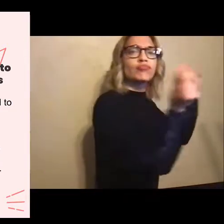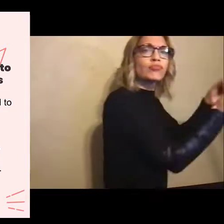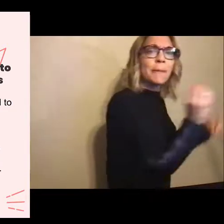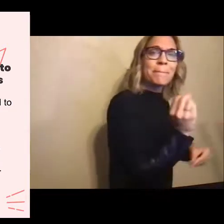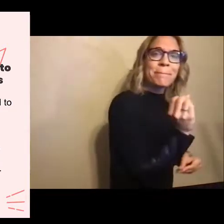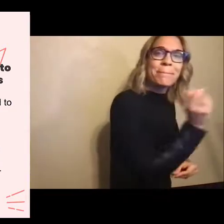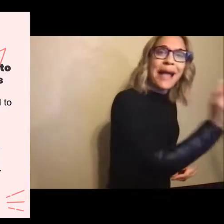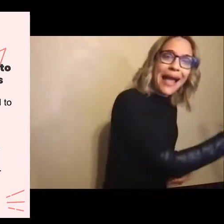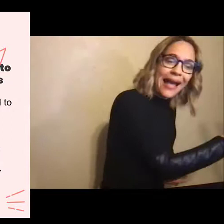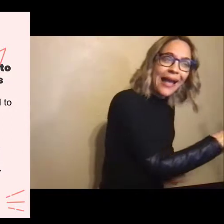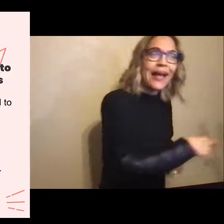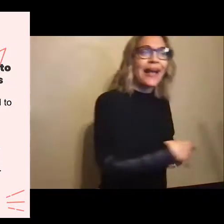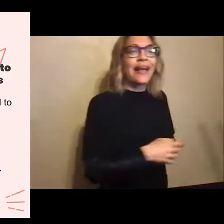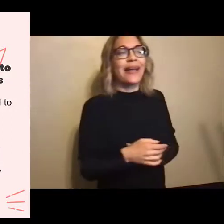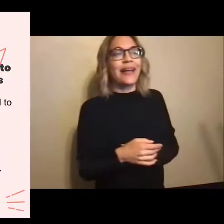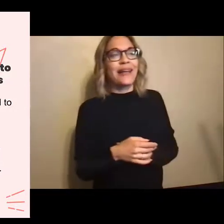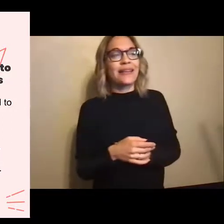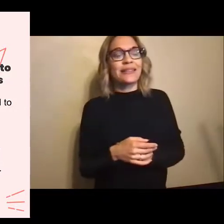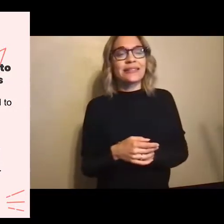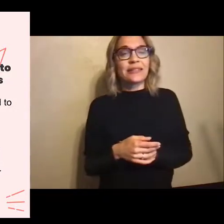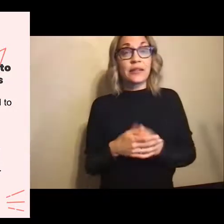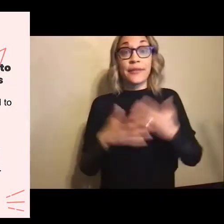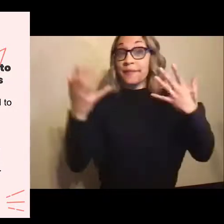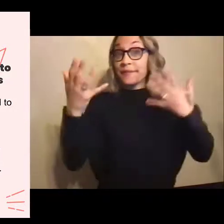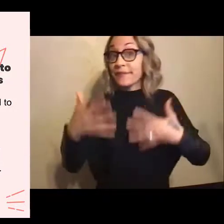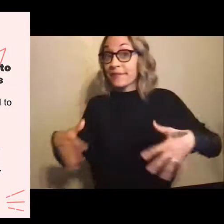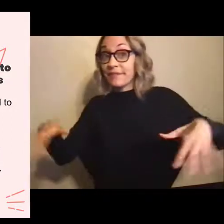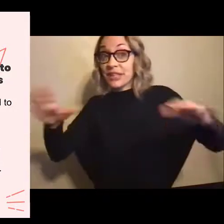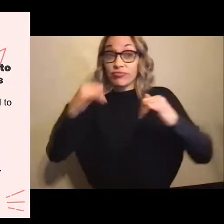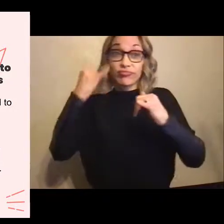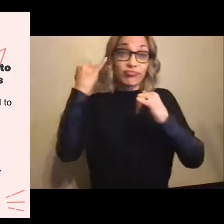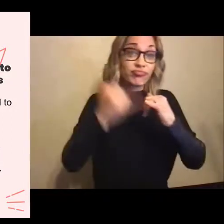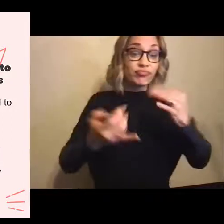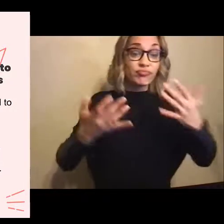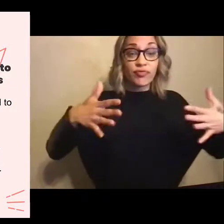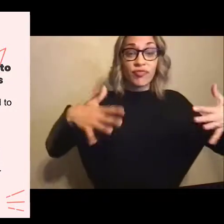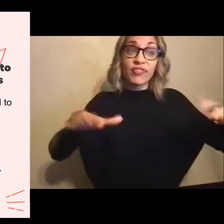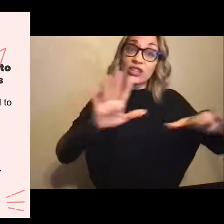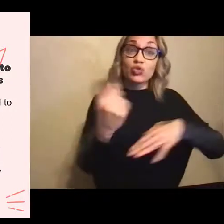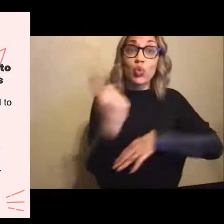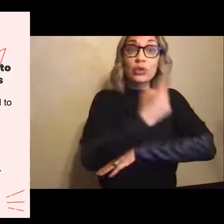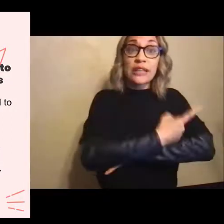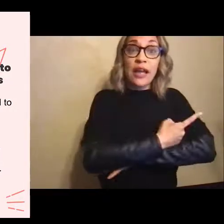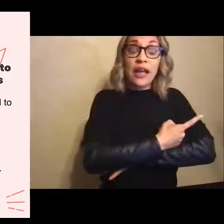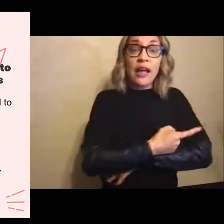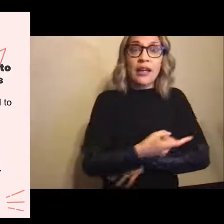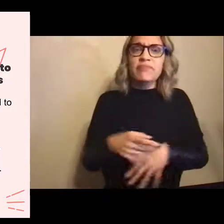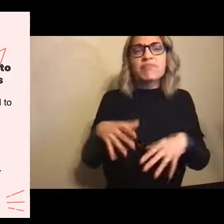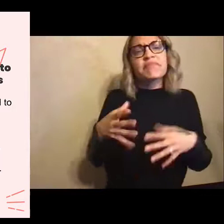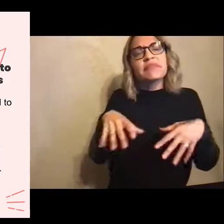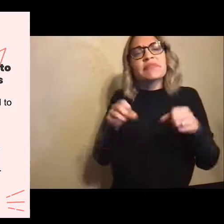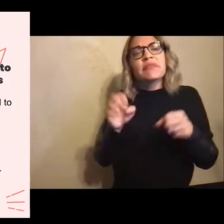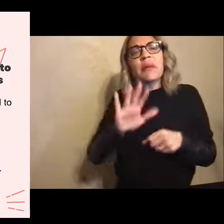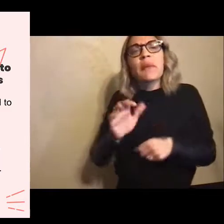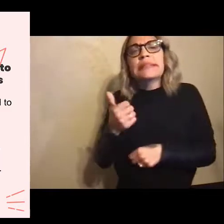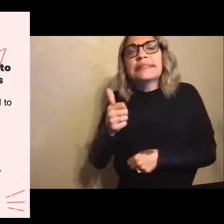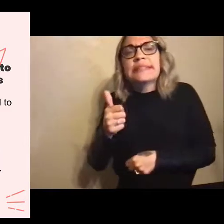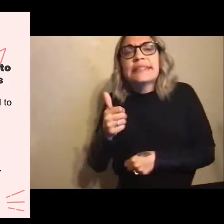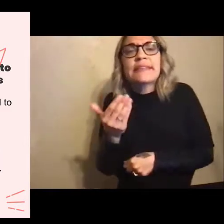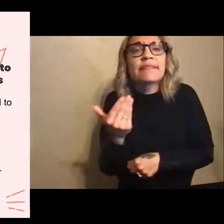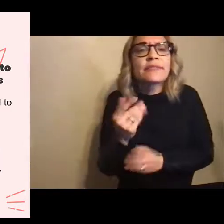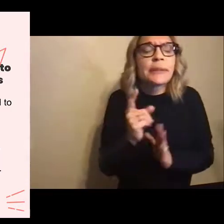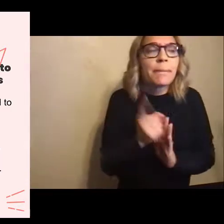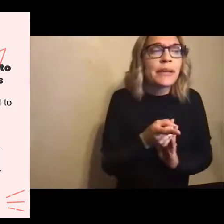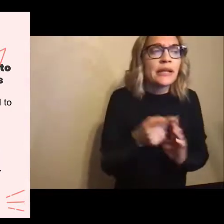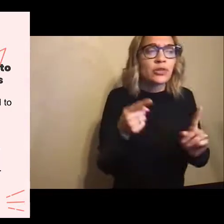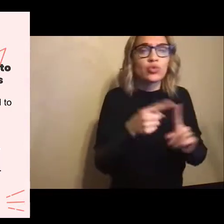day, make sure you put the files back where you got them from. Things should have a place. In the last, 10 to